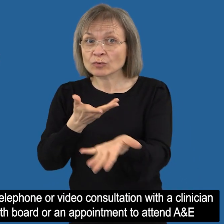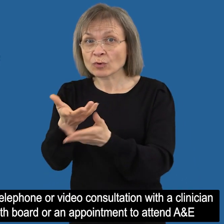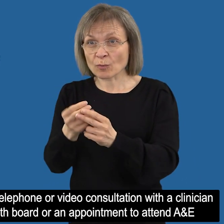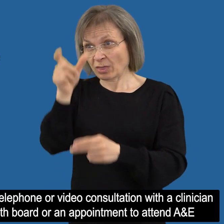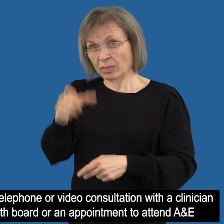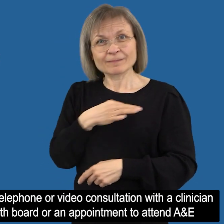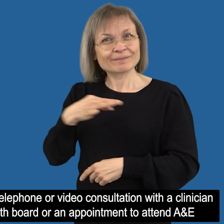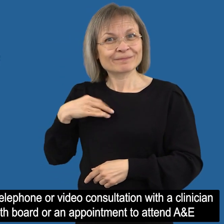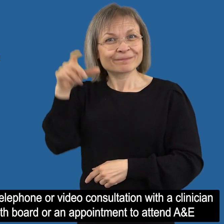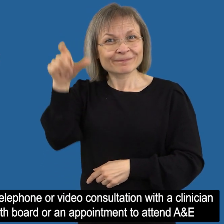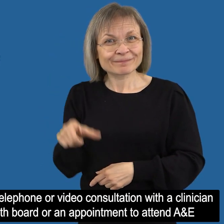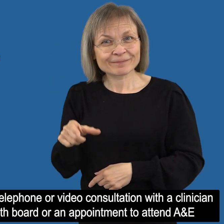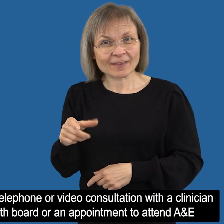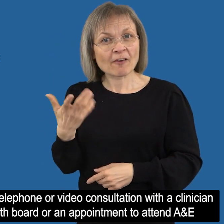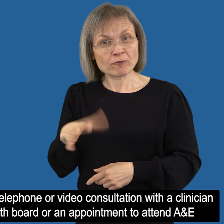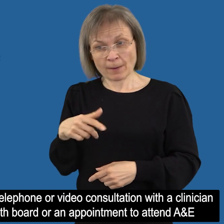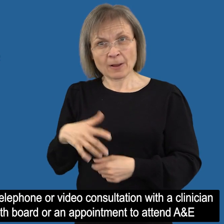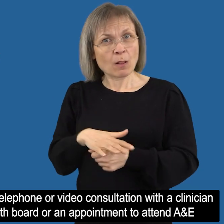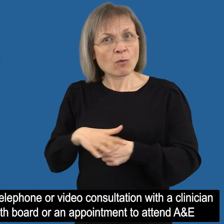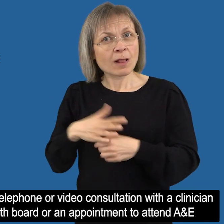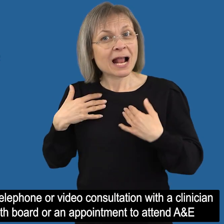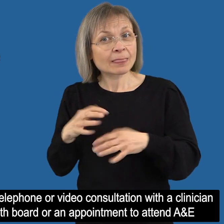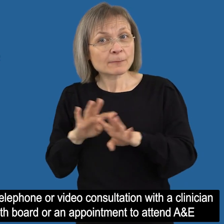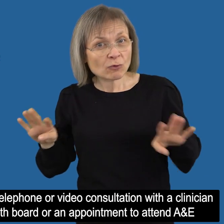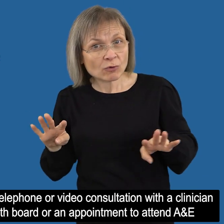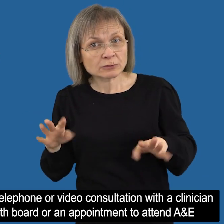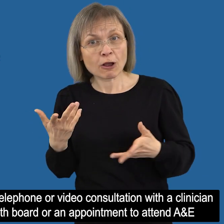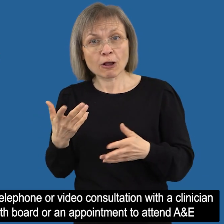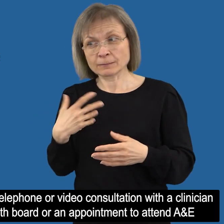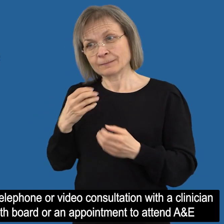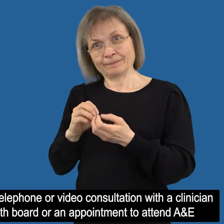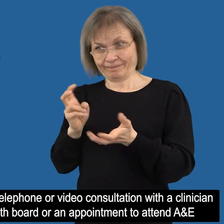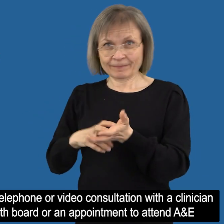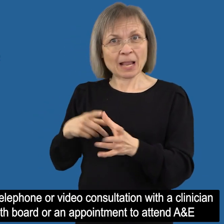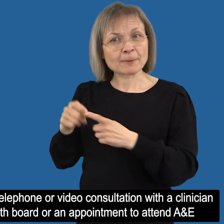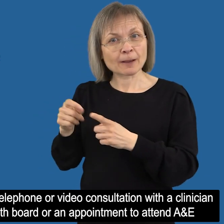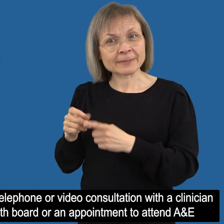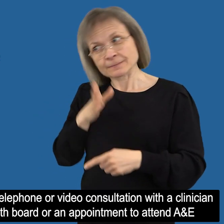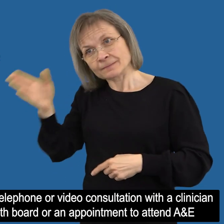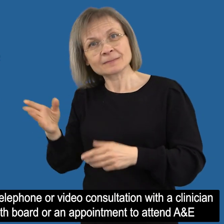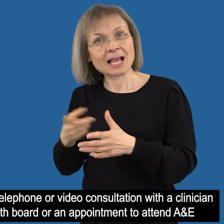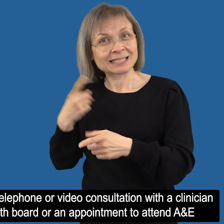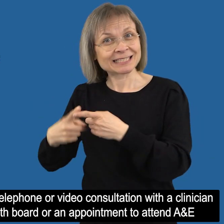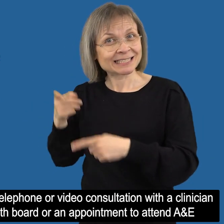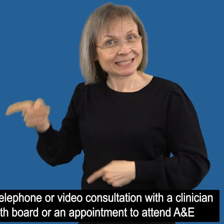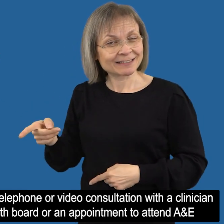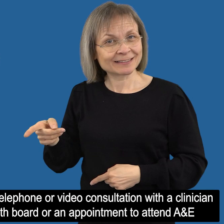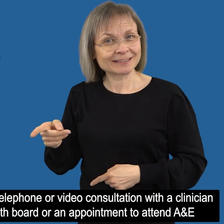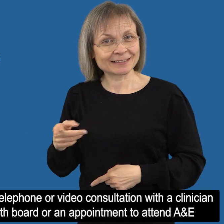This may involve a telephone or video consultation with a clinician from my local health board, or an appointment to attend A&E or